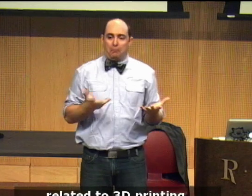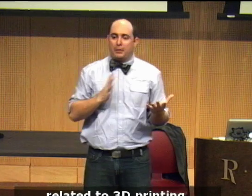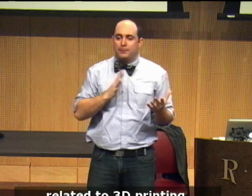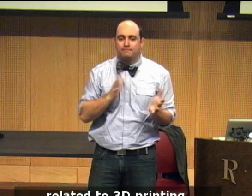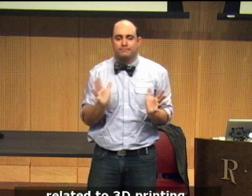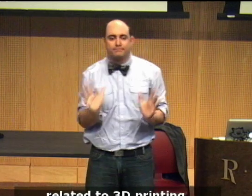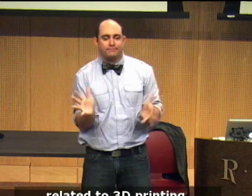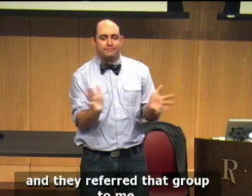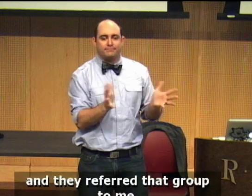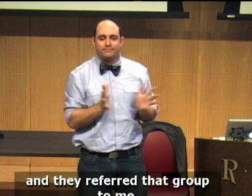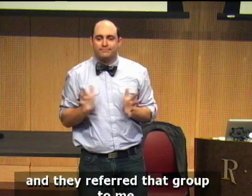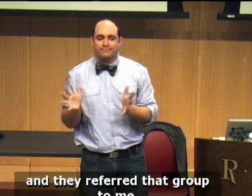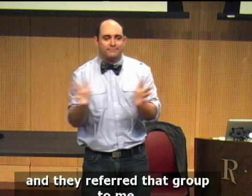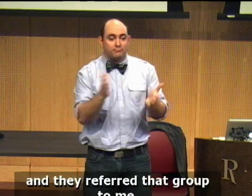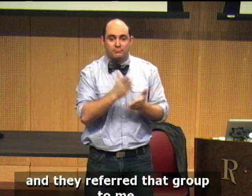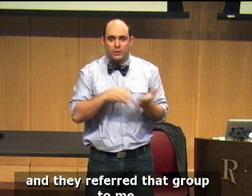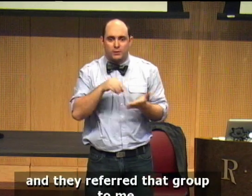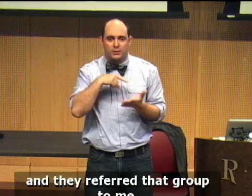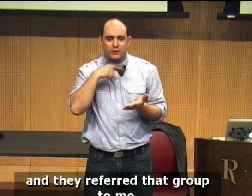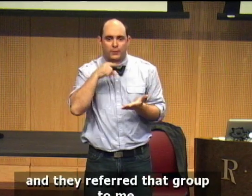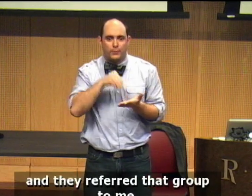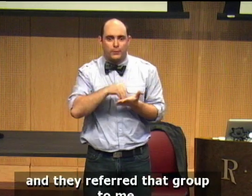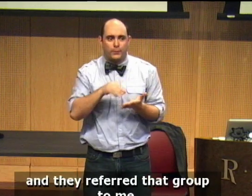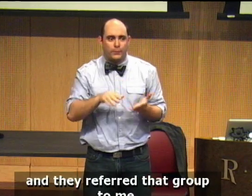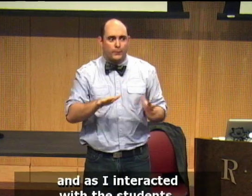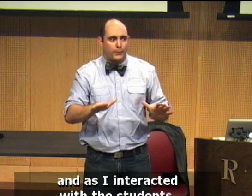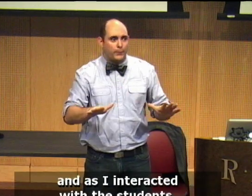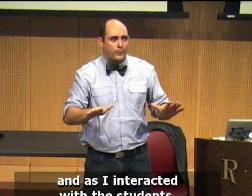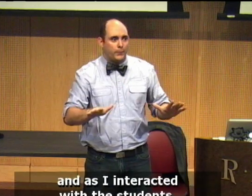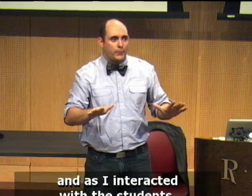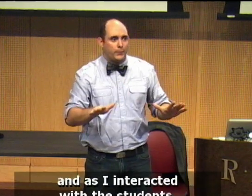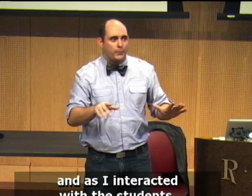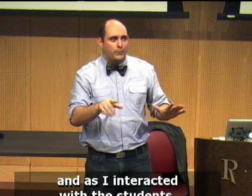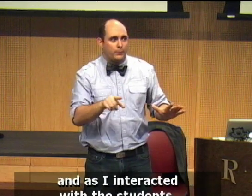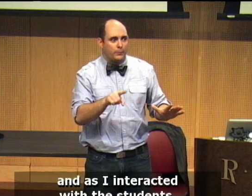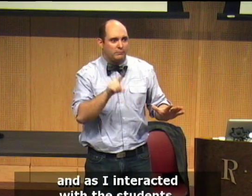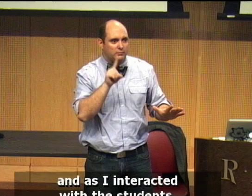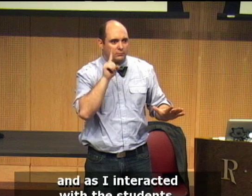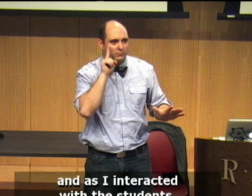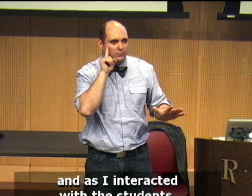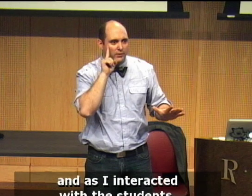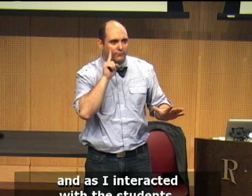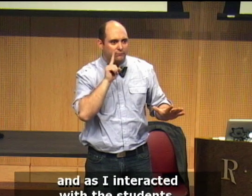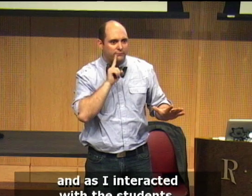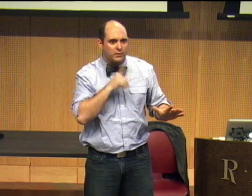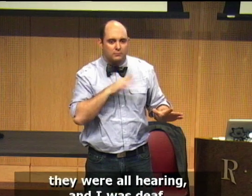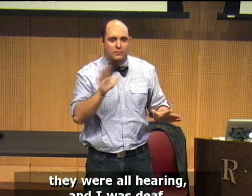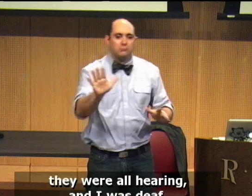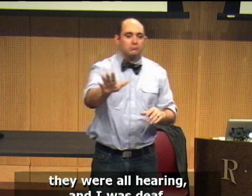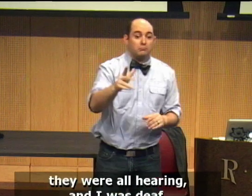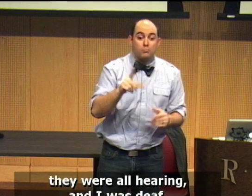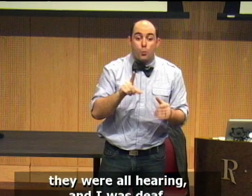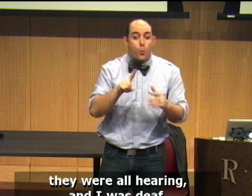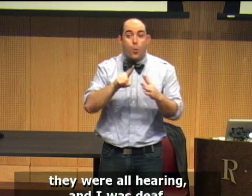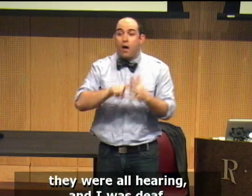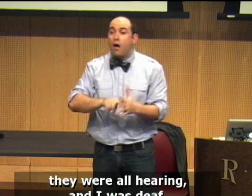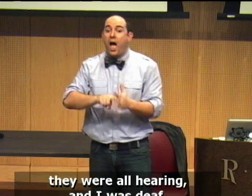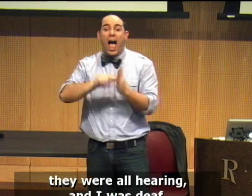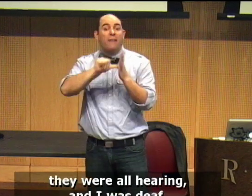to 3D printing, and they referred that group to me. And as I interacted with the students, they were all hearing, and I